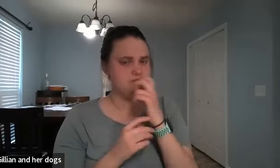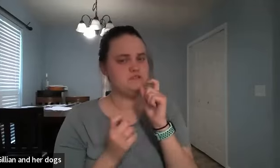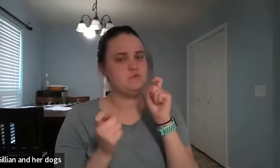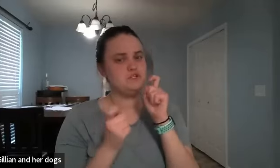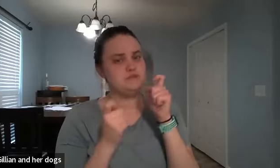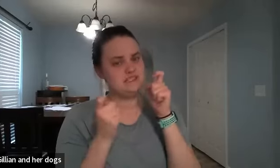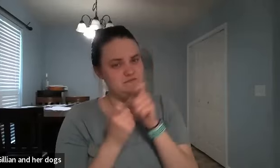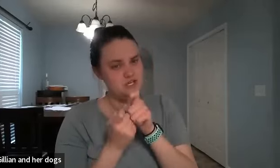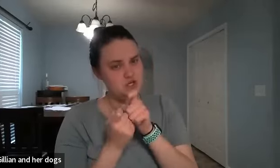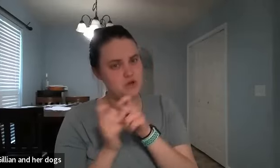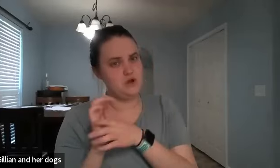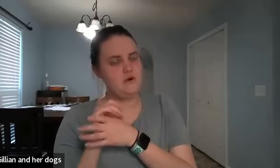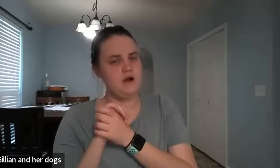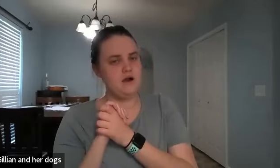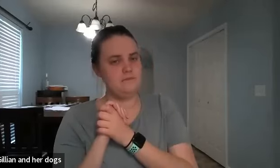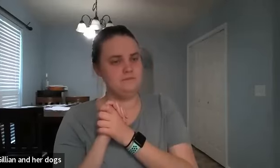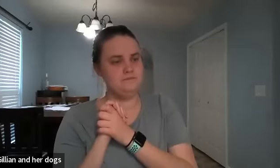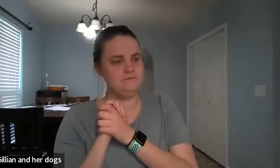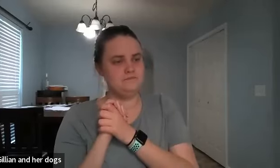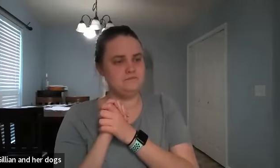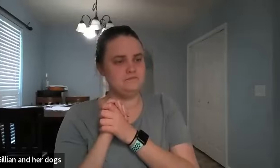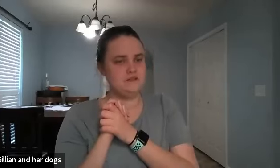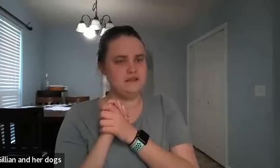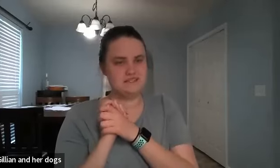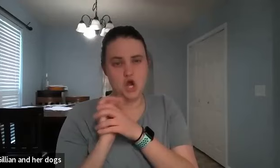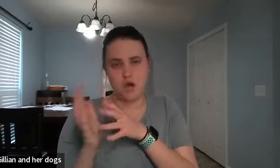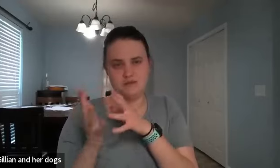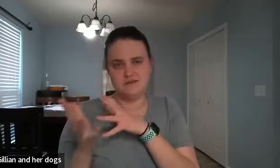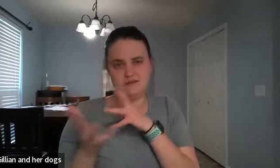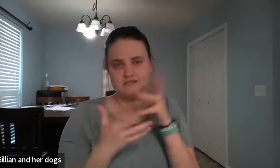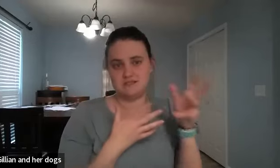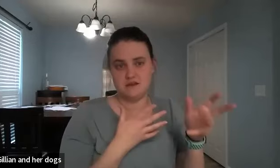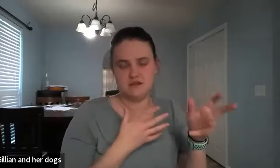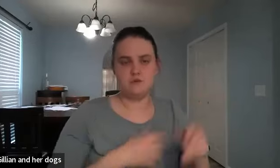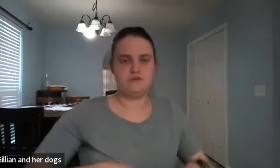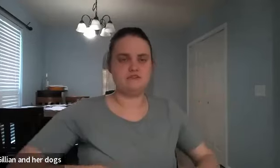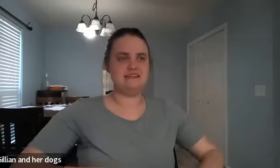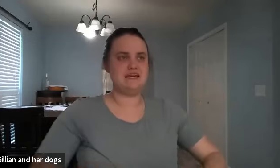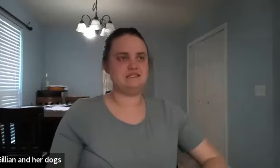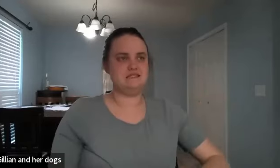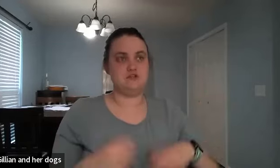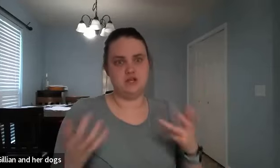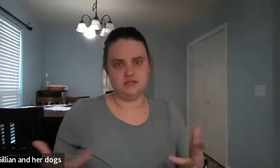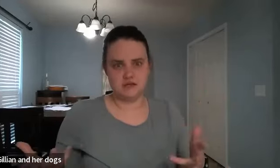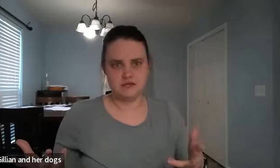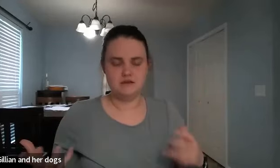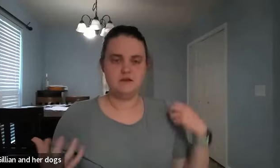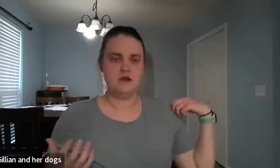Sometimes the more specific you go, the less common there is a sign, or there's not a sign.